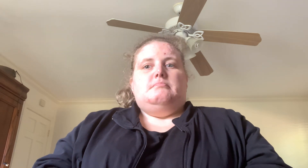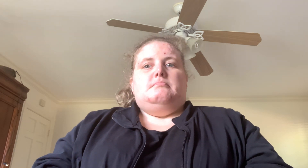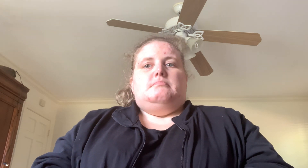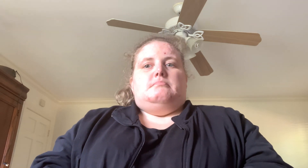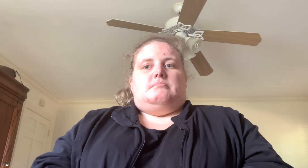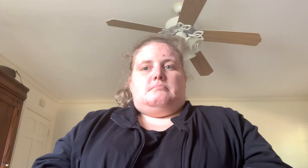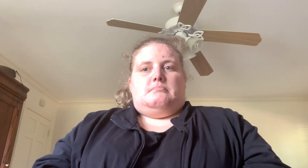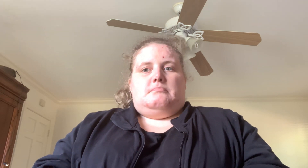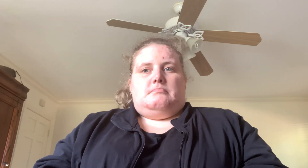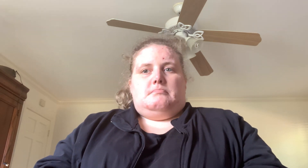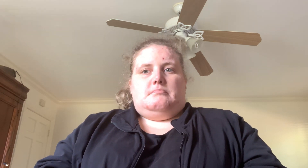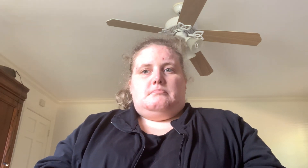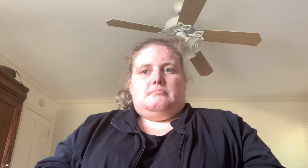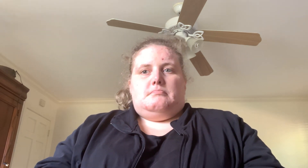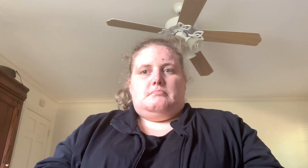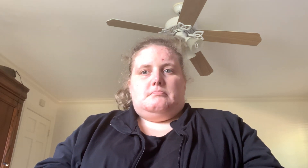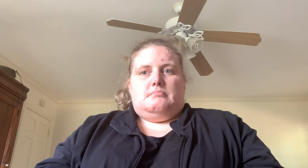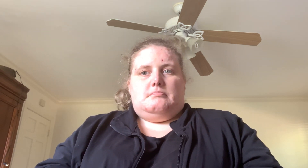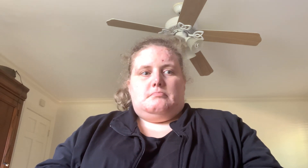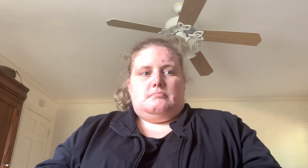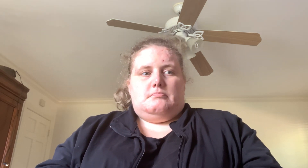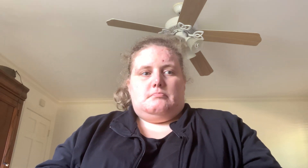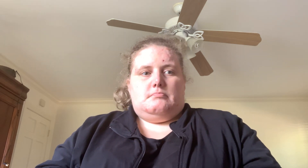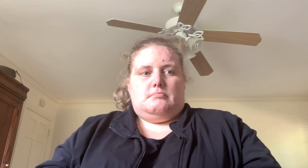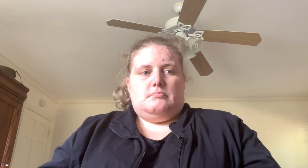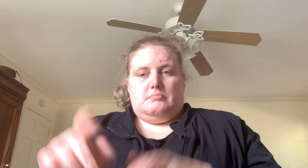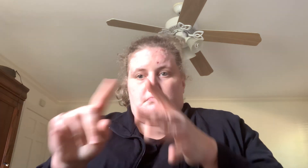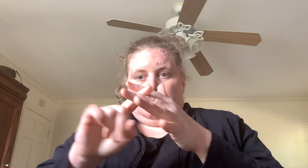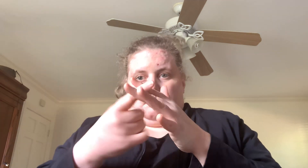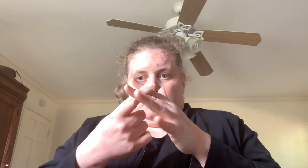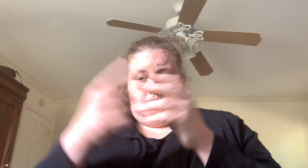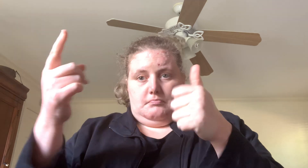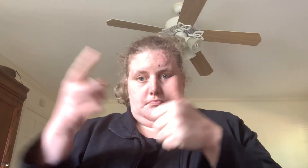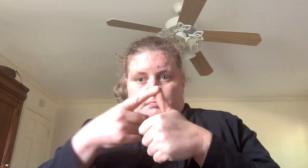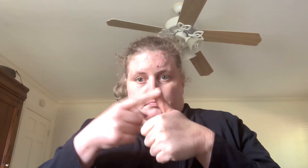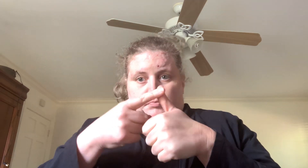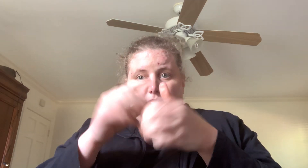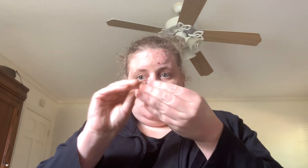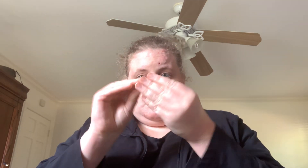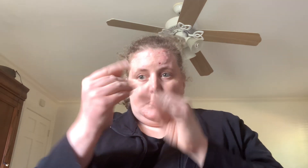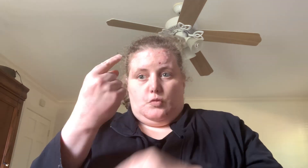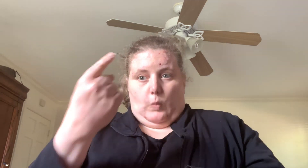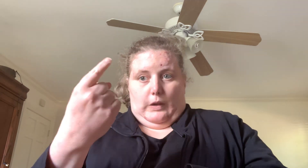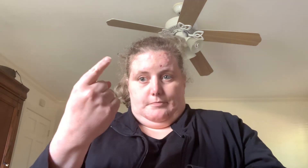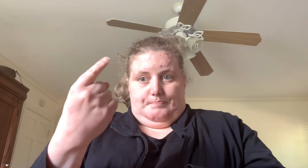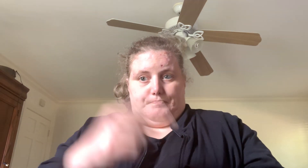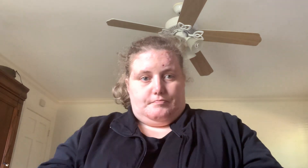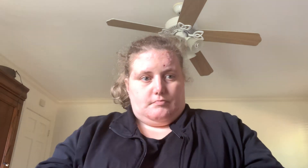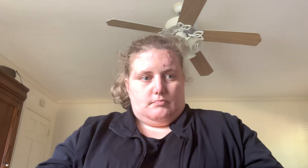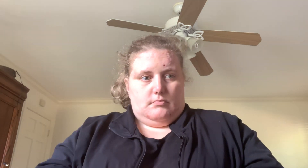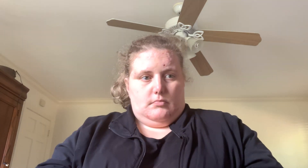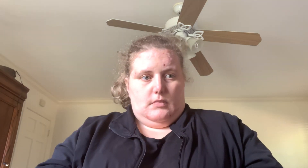Okay, so let's start off with the first problem. I'm just going to put number 1 here. If 101